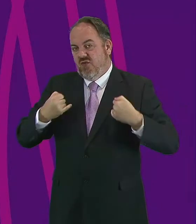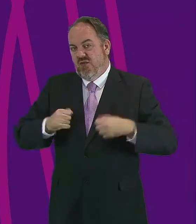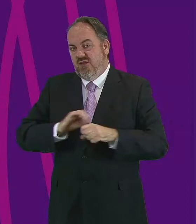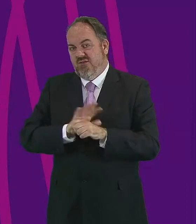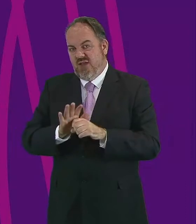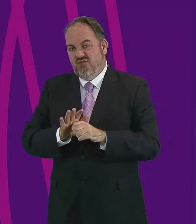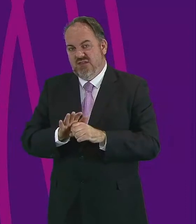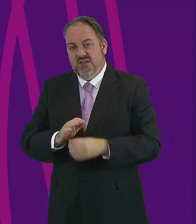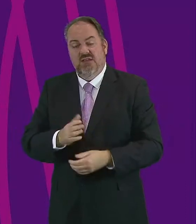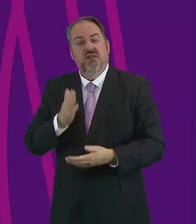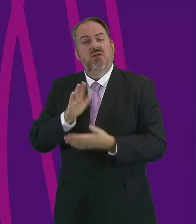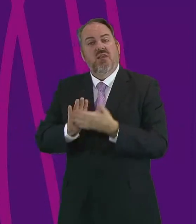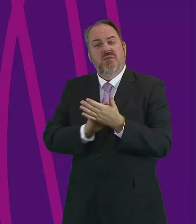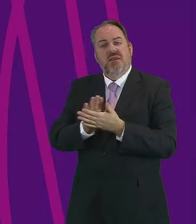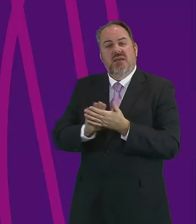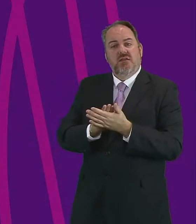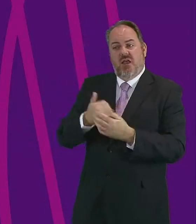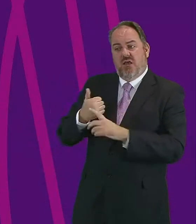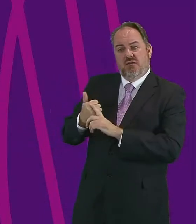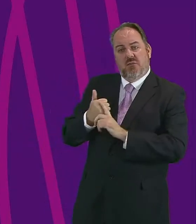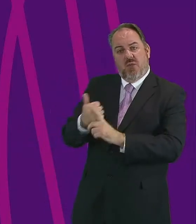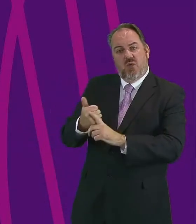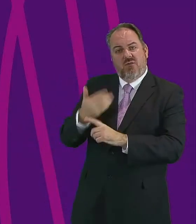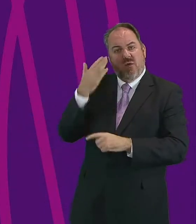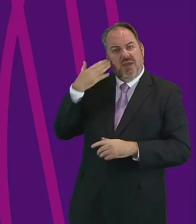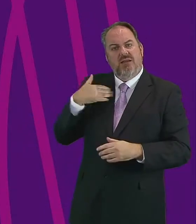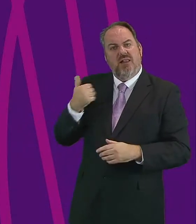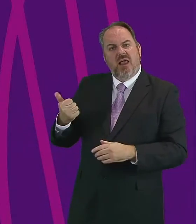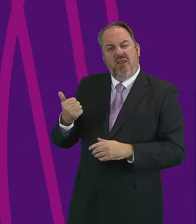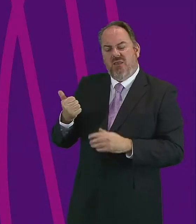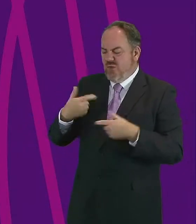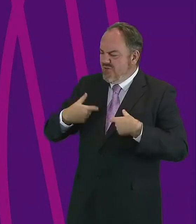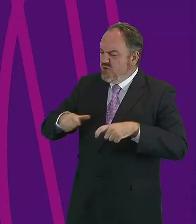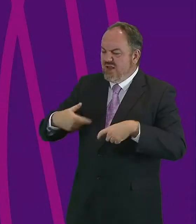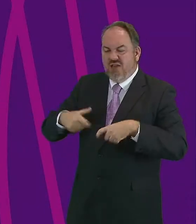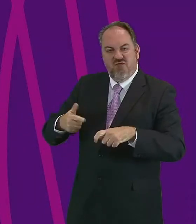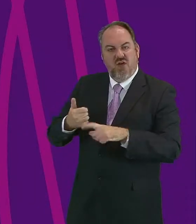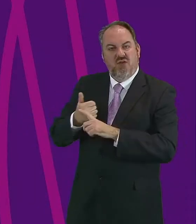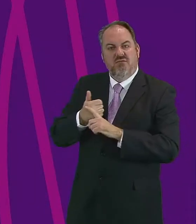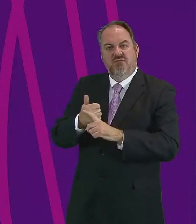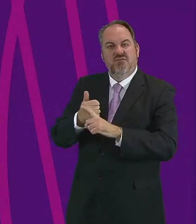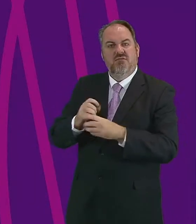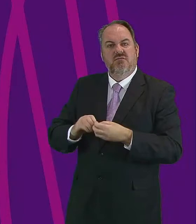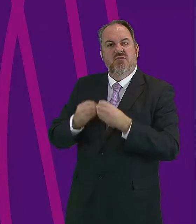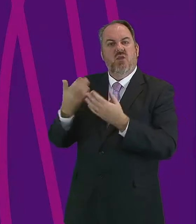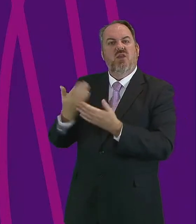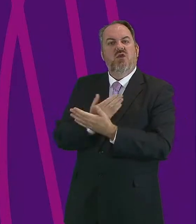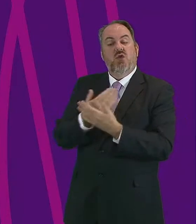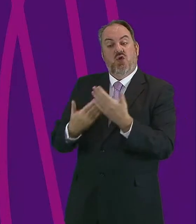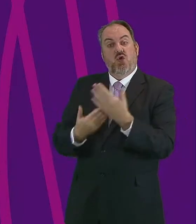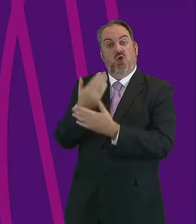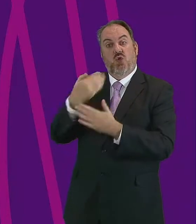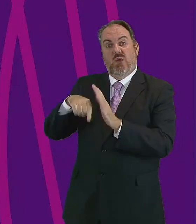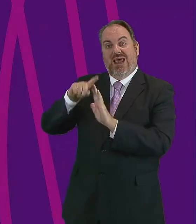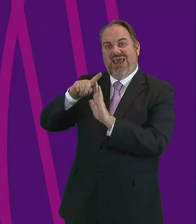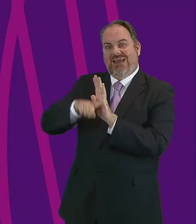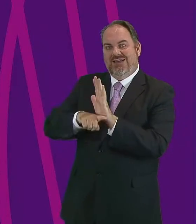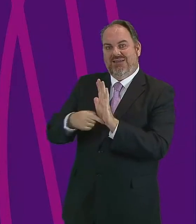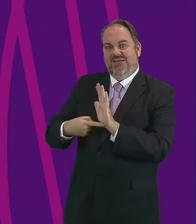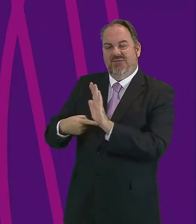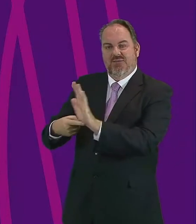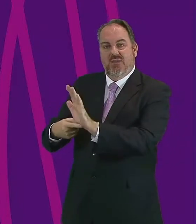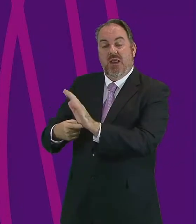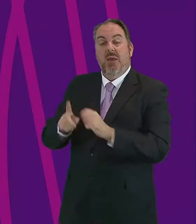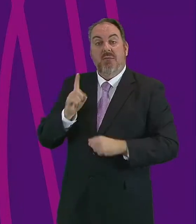the UK Act relating to mental health remain necessary. I can, however, today confirm that the Scottish Government does now intend to bring